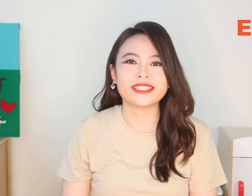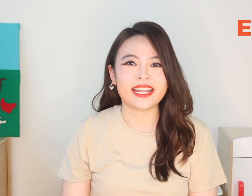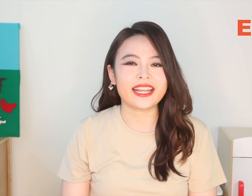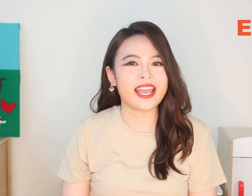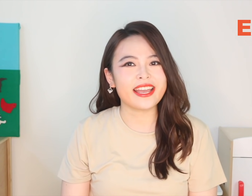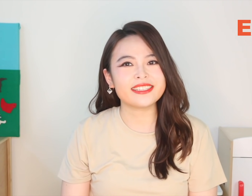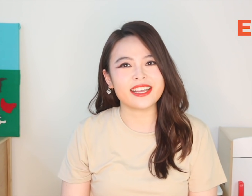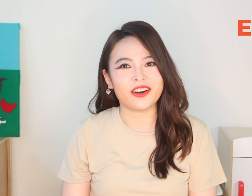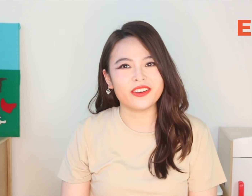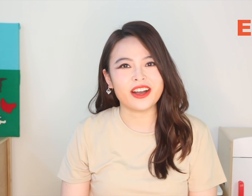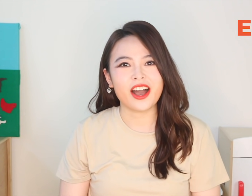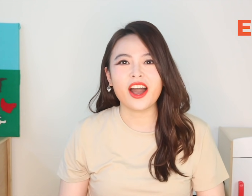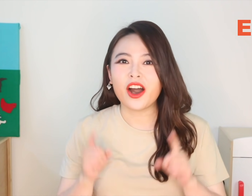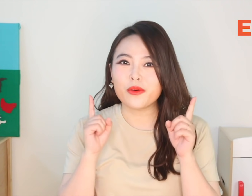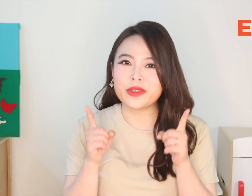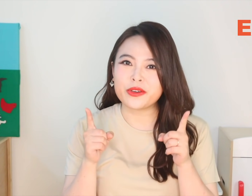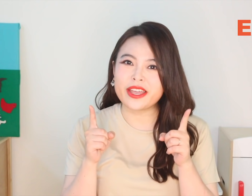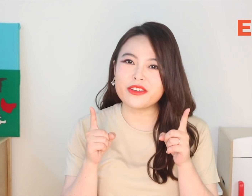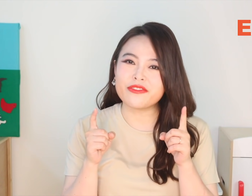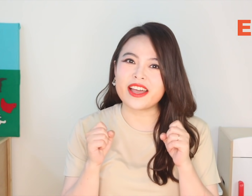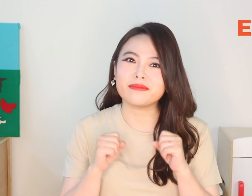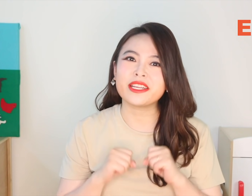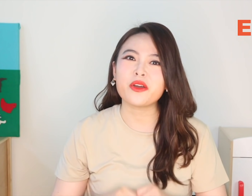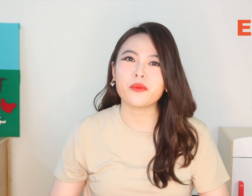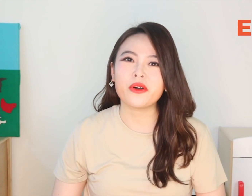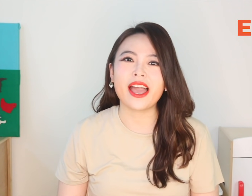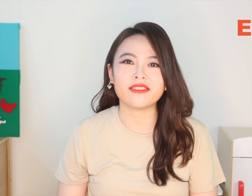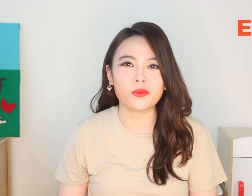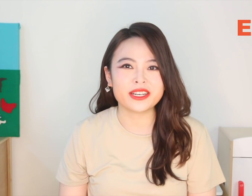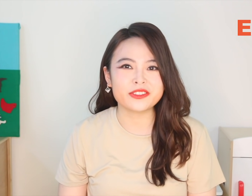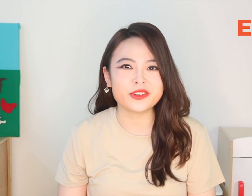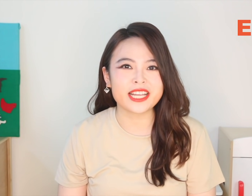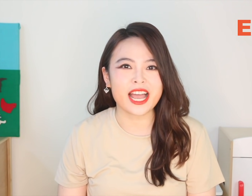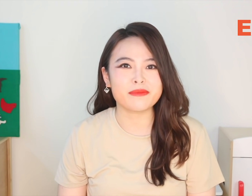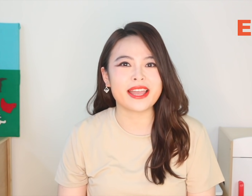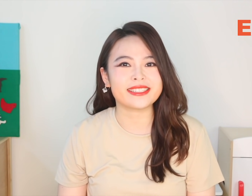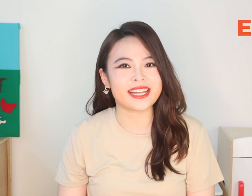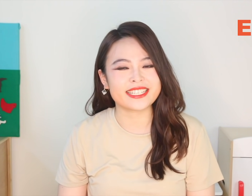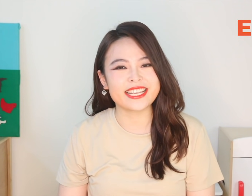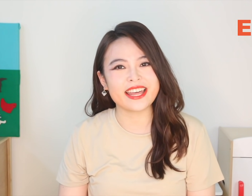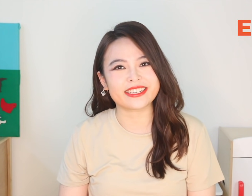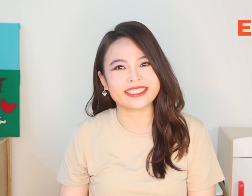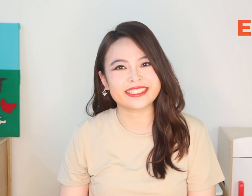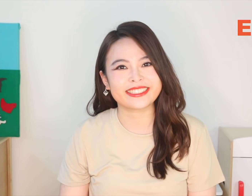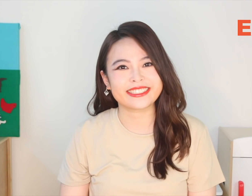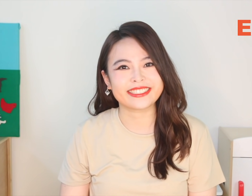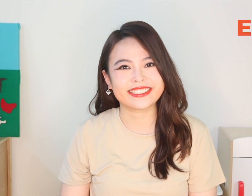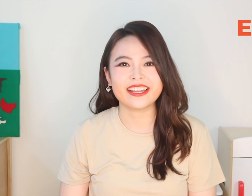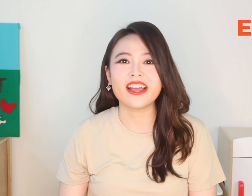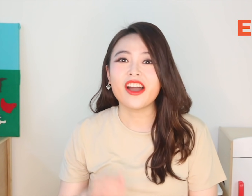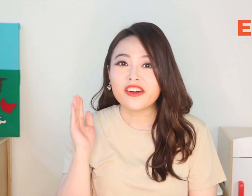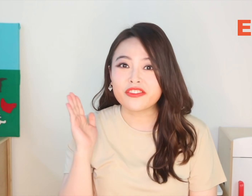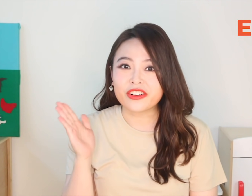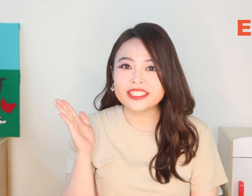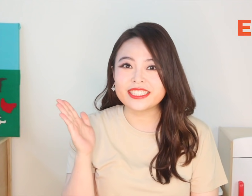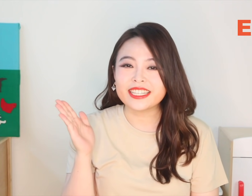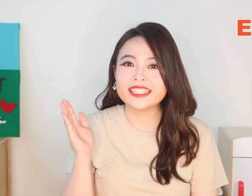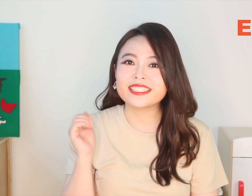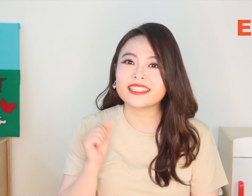signing ASL. Hope you and your family will have a wonderful time and sign together. First, let's learn